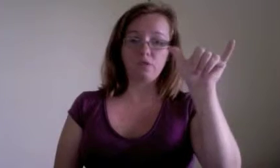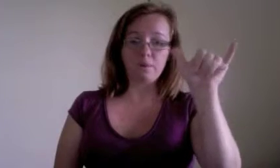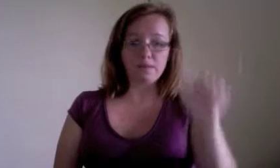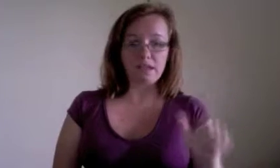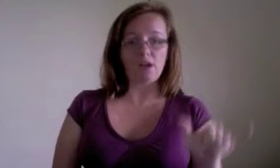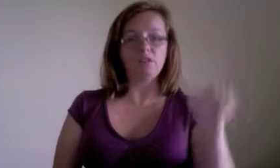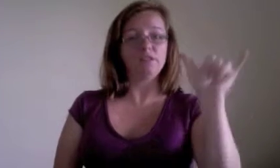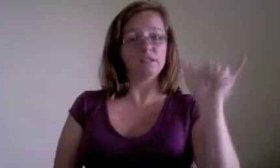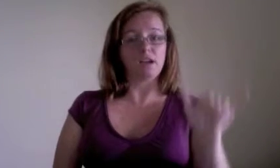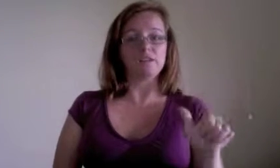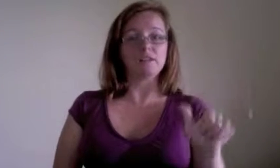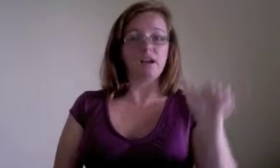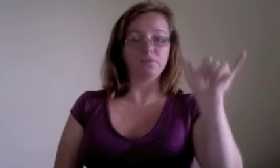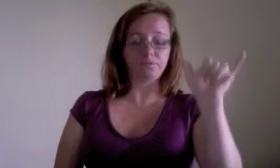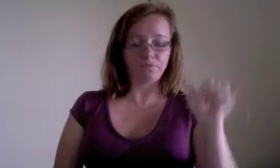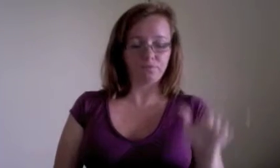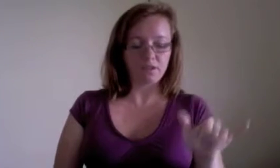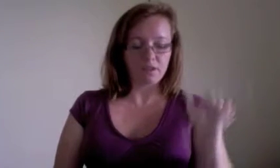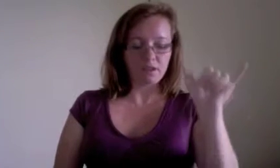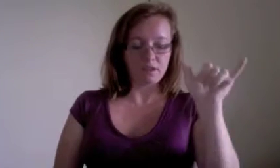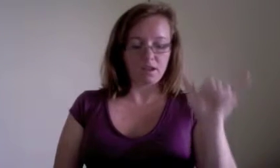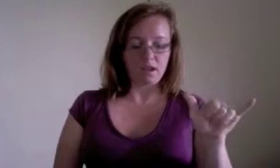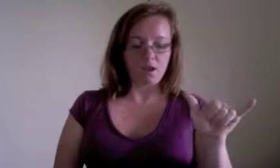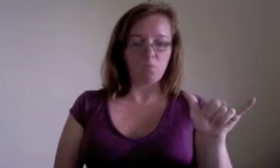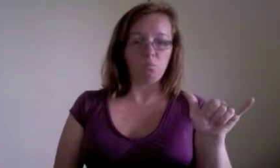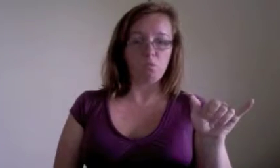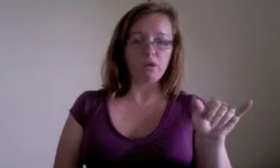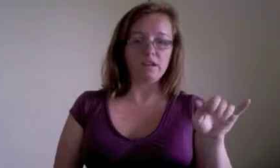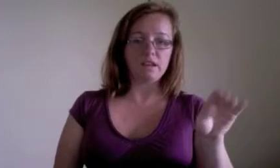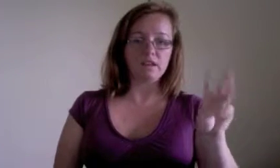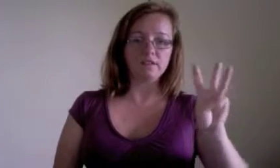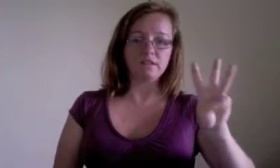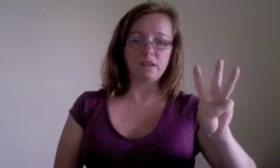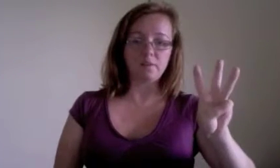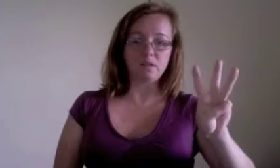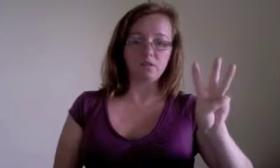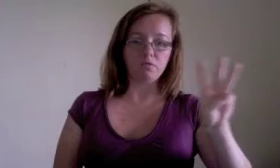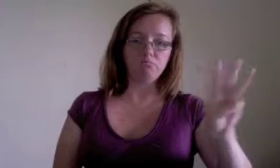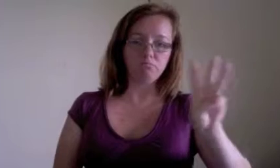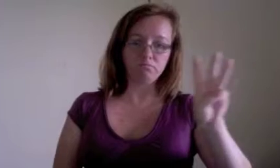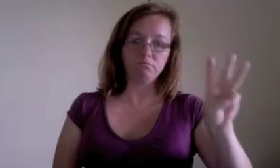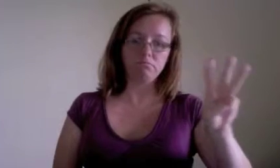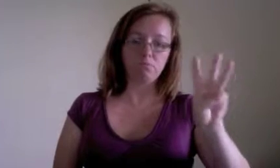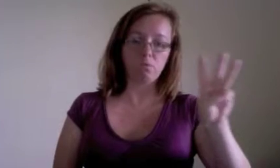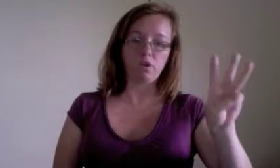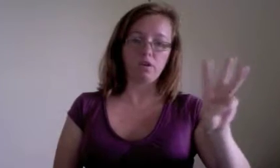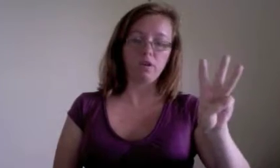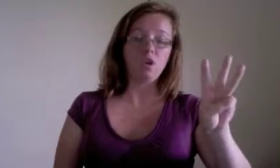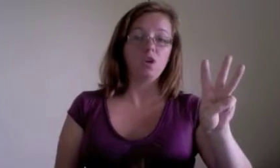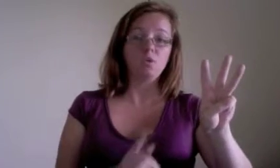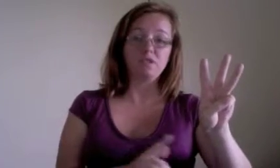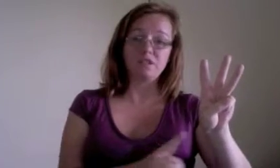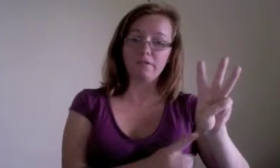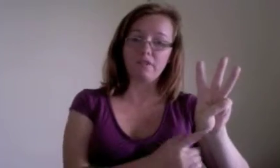up and down is Youngstown. Warren is the W, Warren, which is different